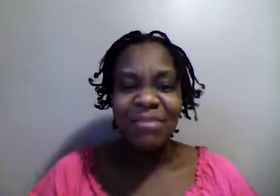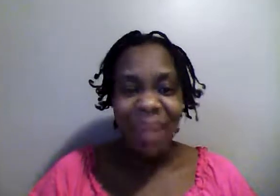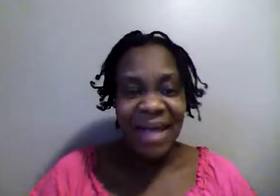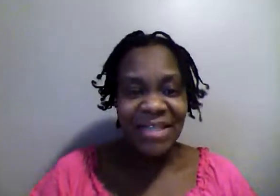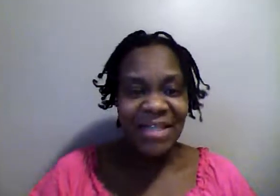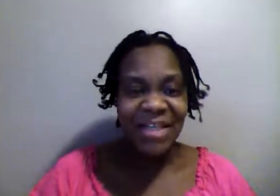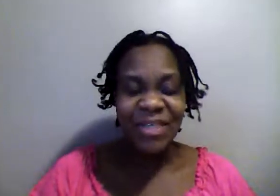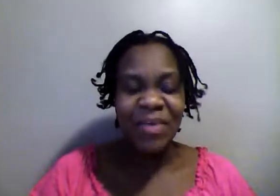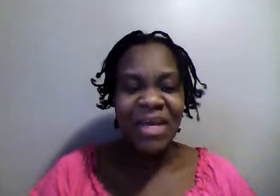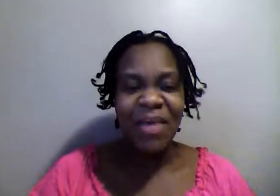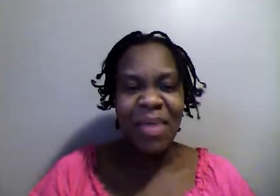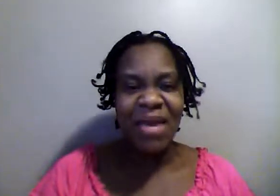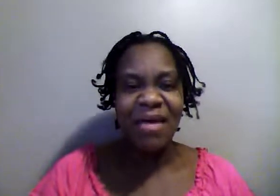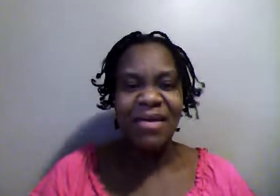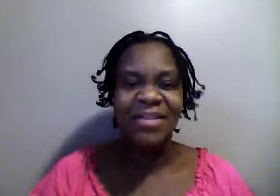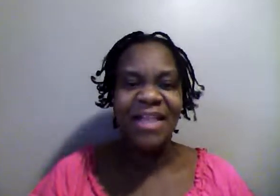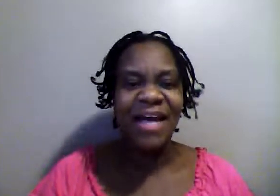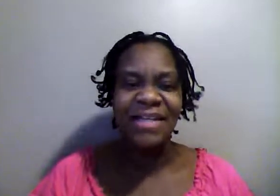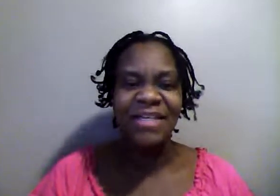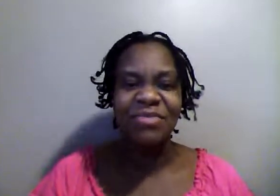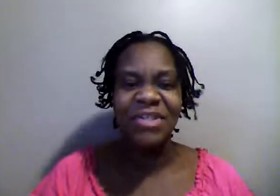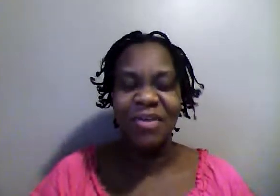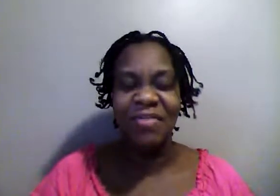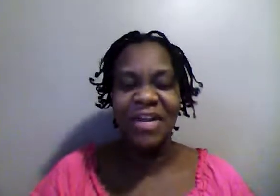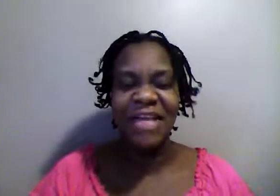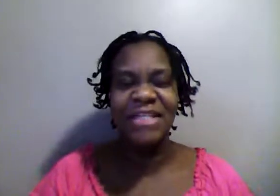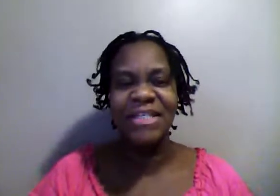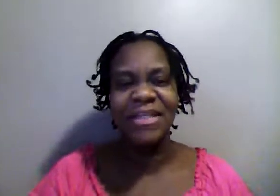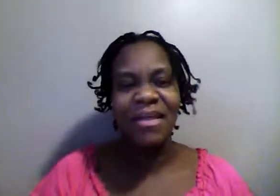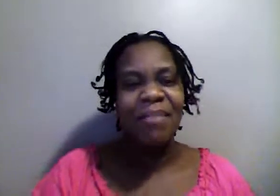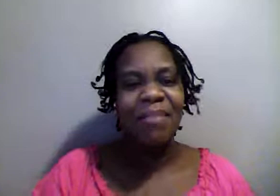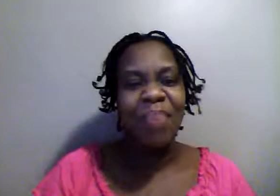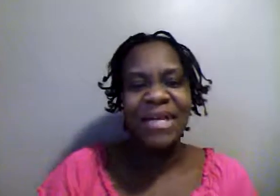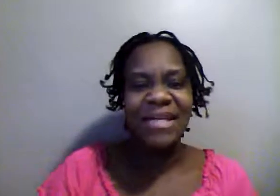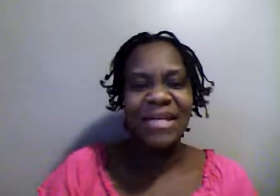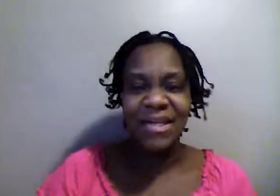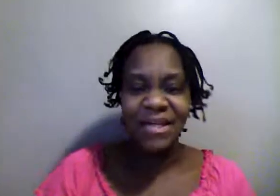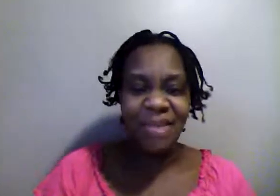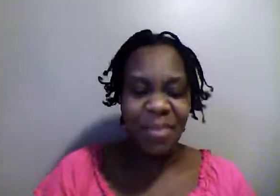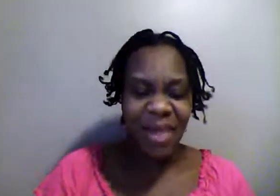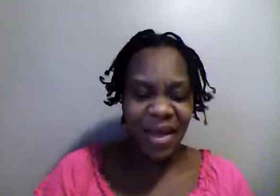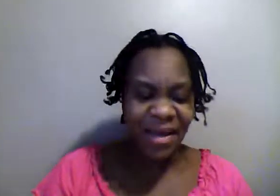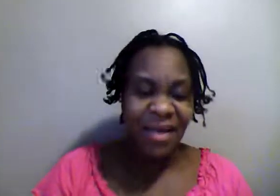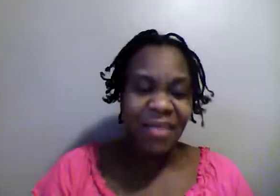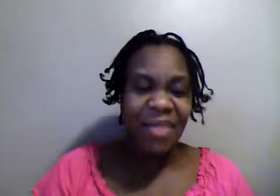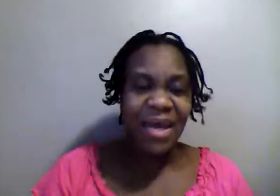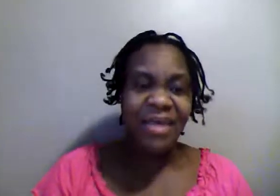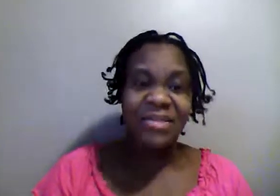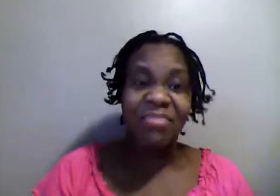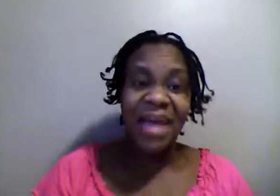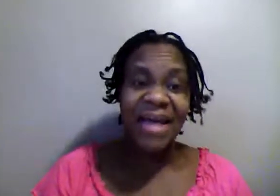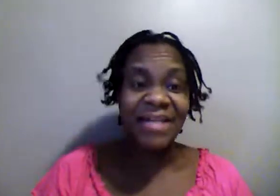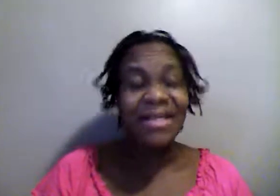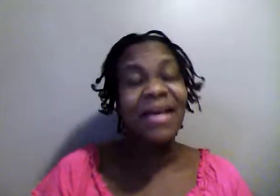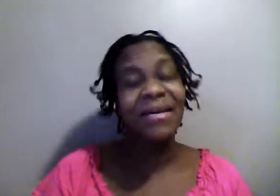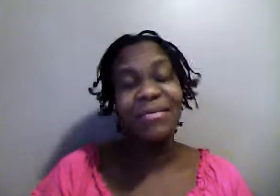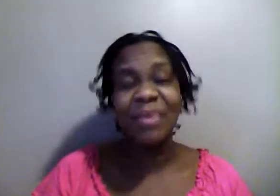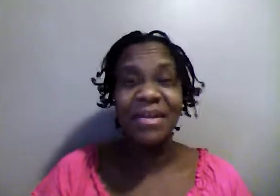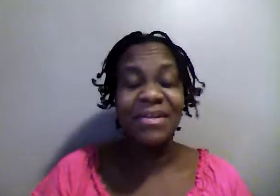blight this week because that is reserved for next Monday's topic, because blight, well, there's a